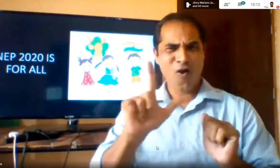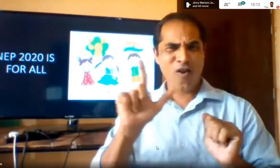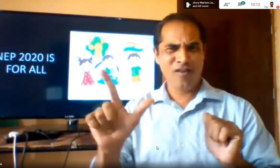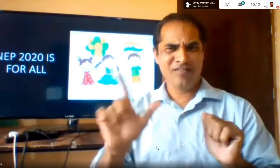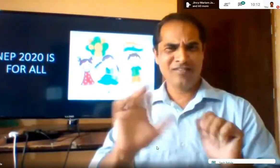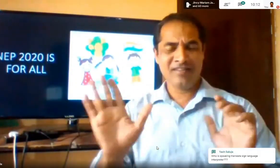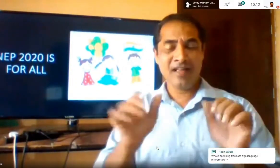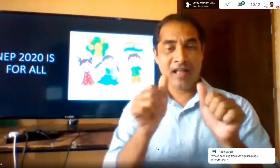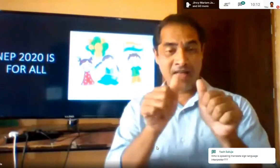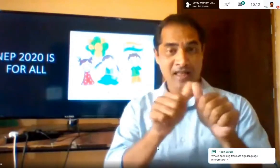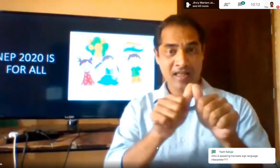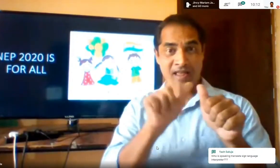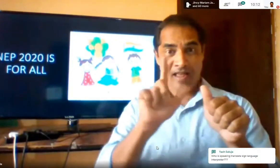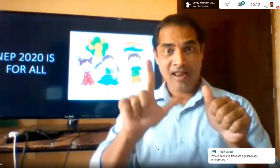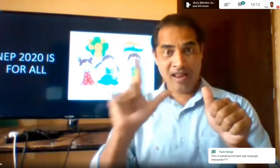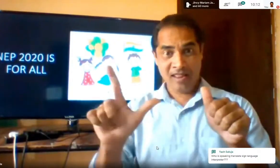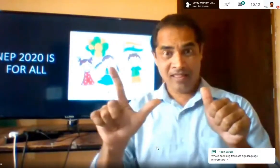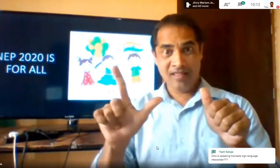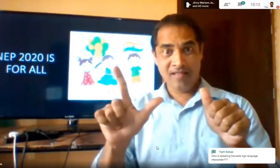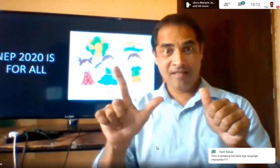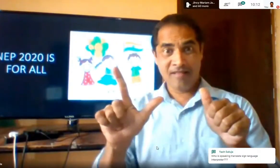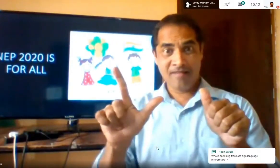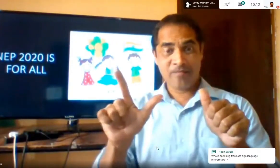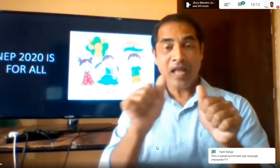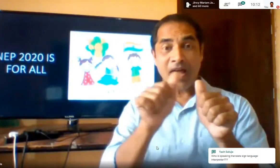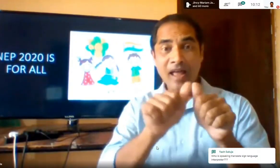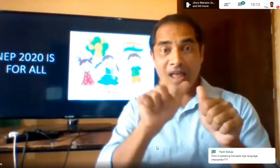nothing, anything for this National Education Policy.